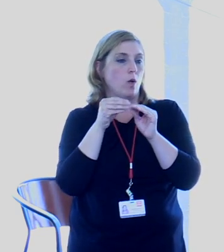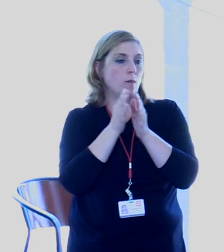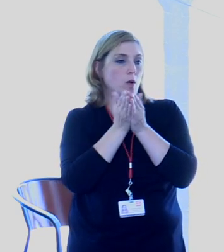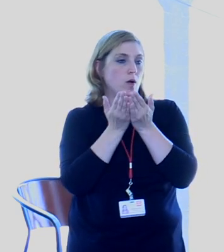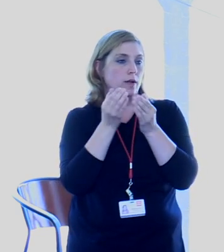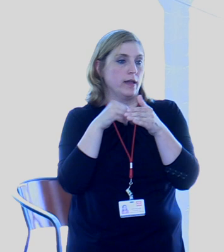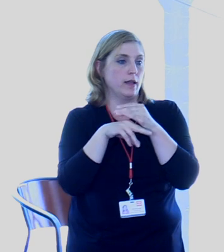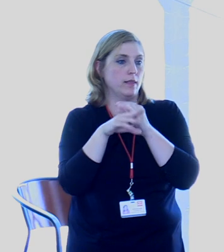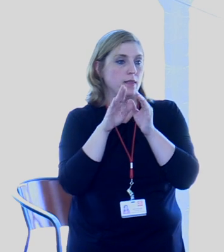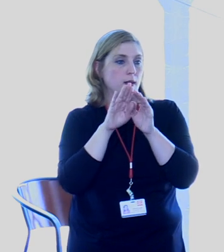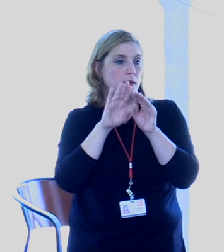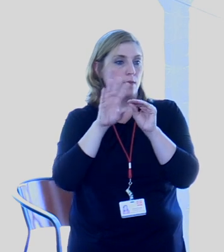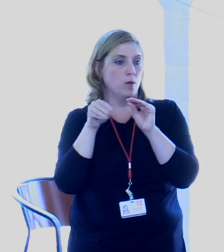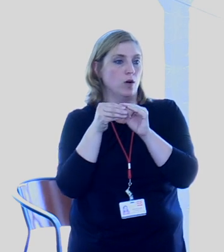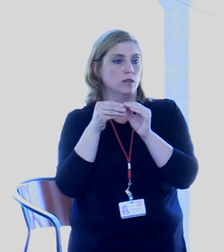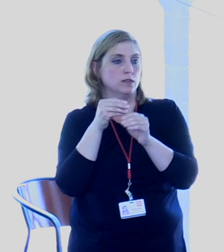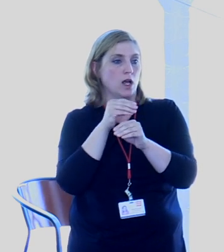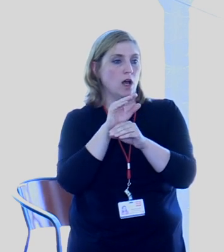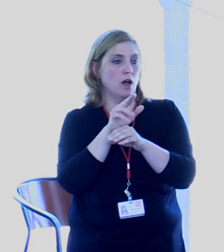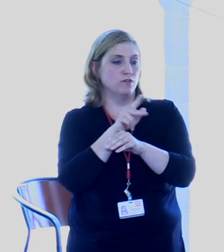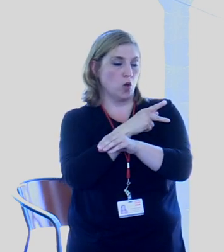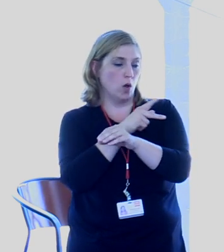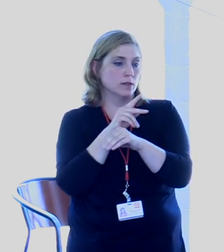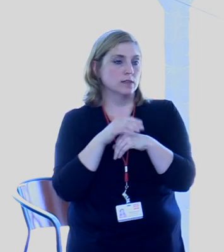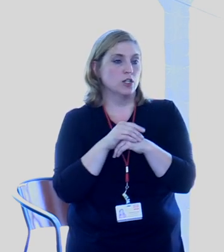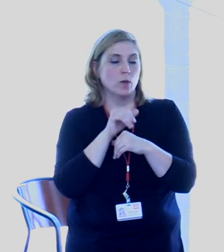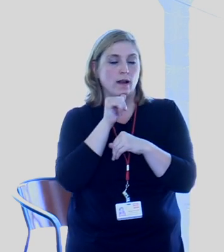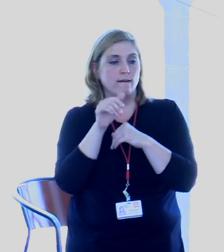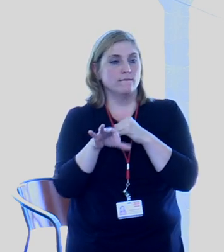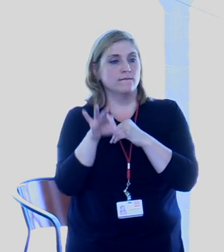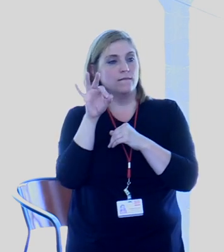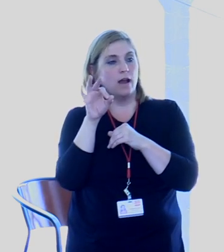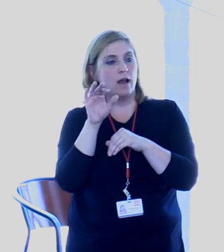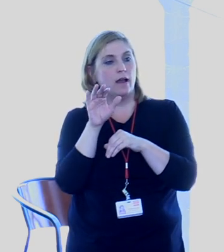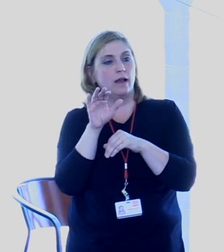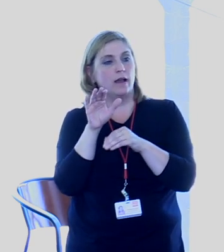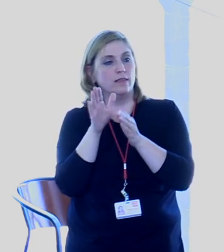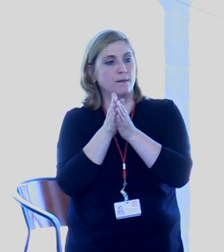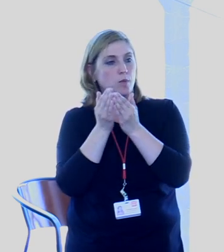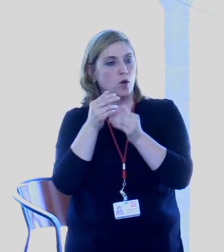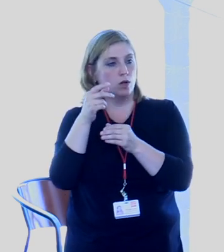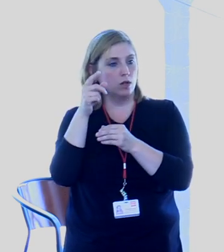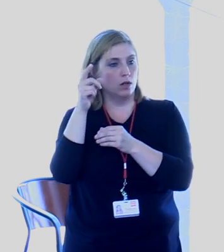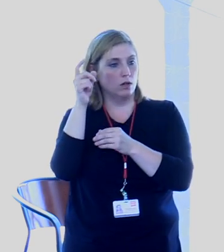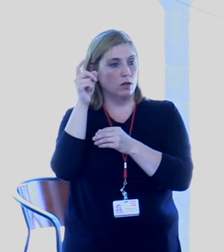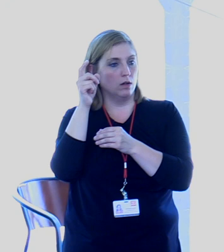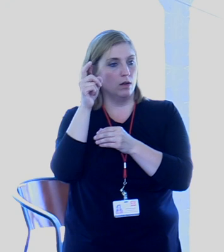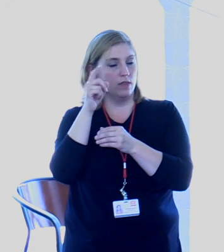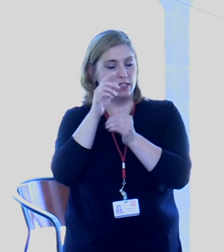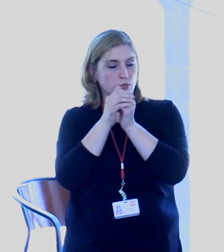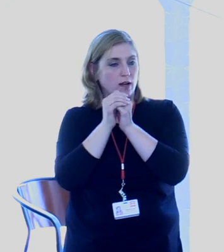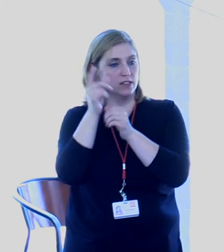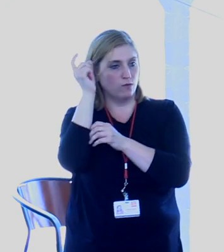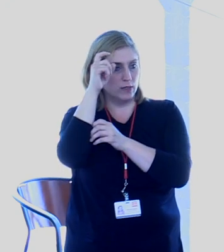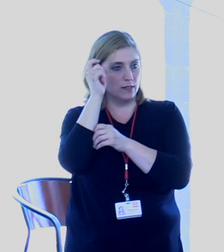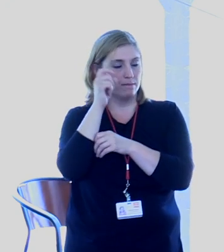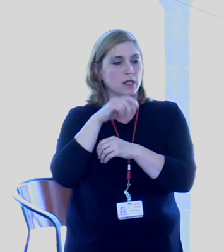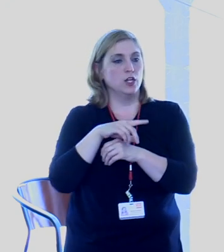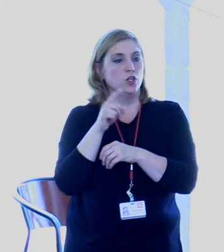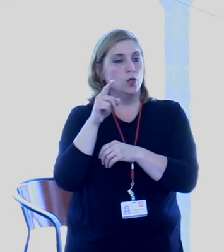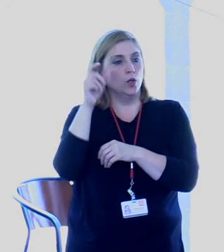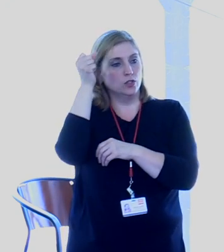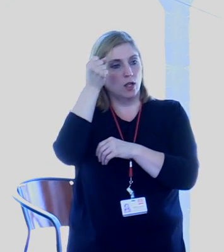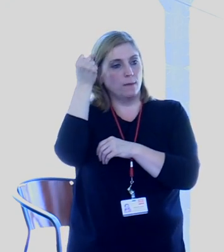in the book of Psalms. But you won't find these prayers for wisdom, to ask specifically for wisdom. Solomon has